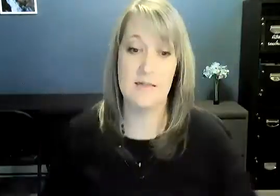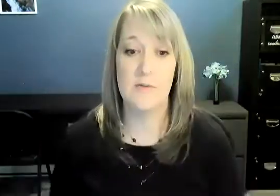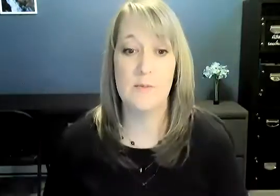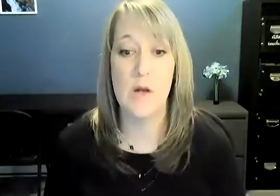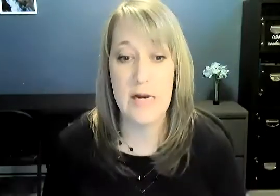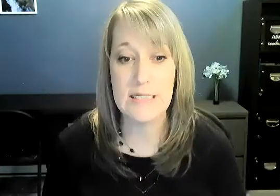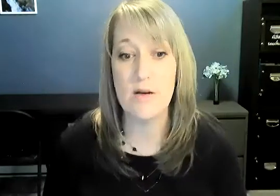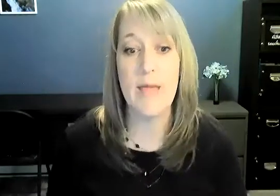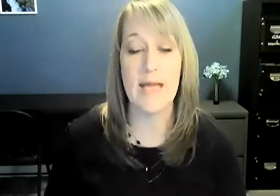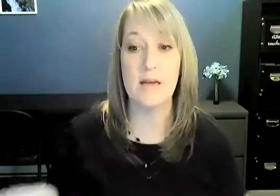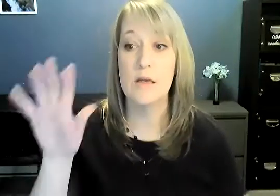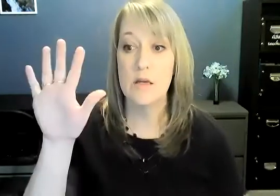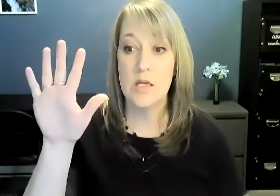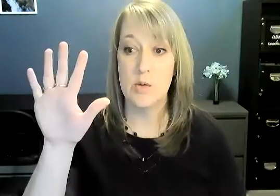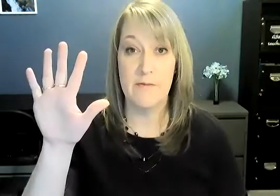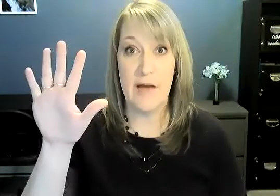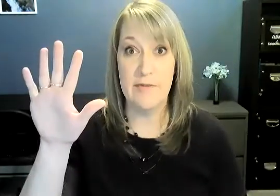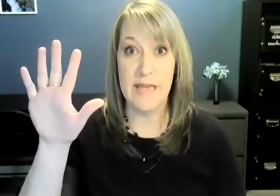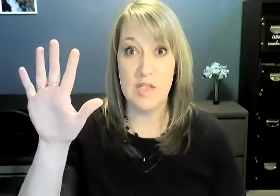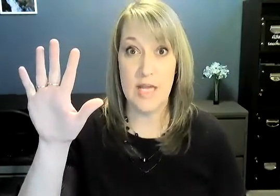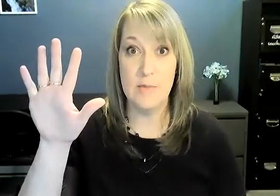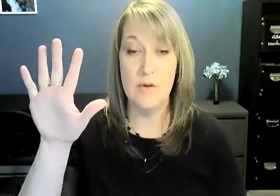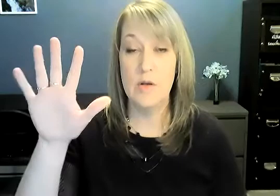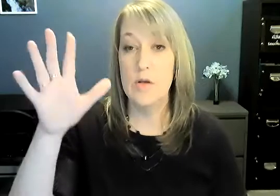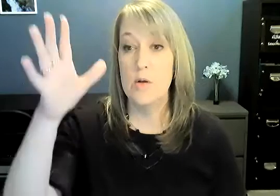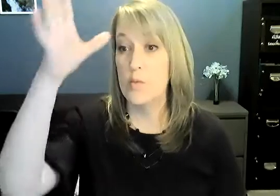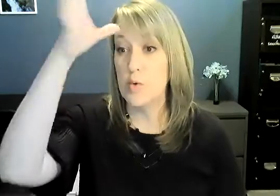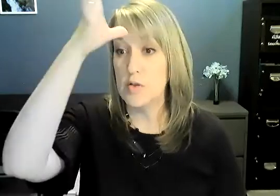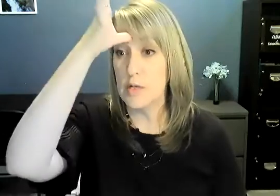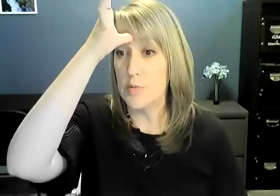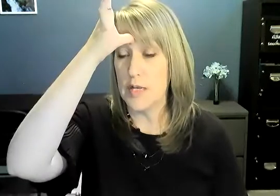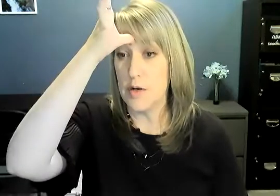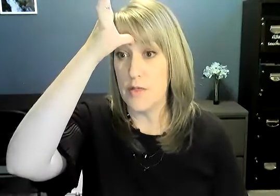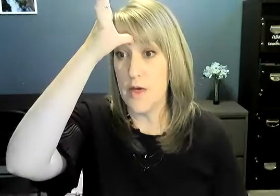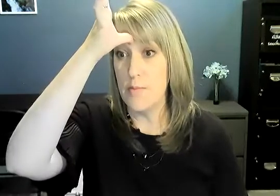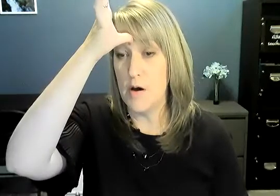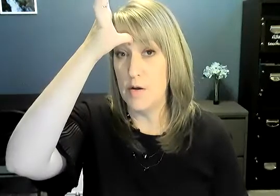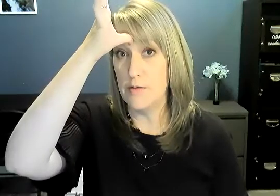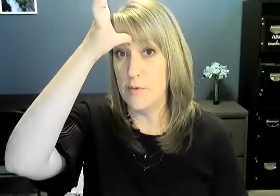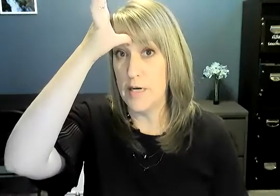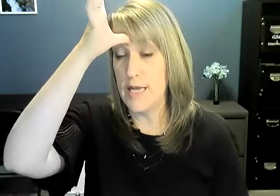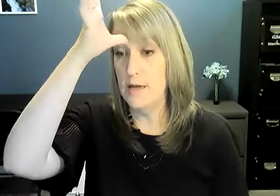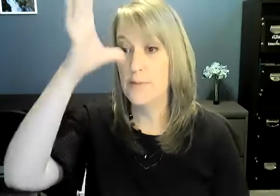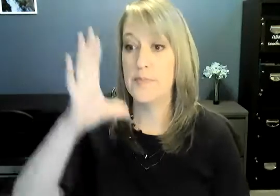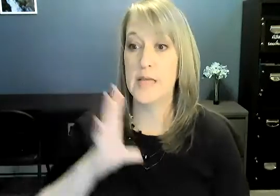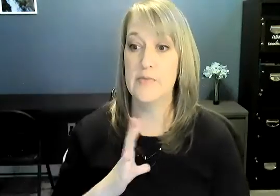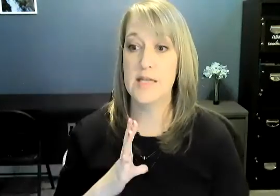different. All right, so man, you want a 5-hand shape. You start with putting your thumb on your forehead and then to